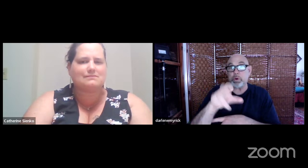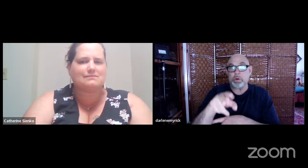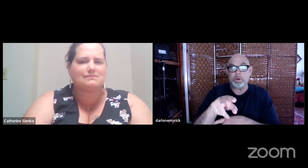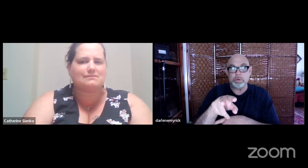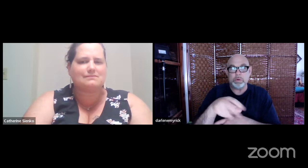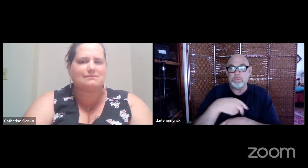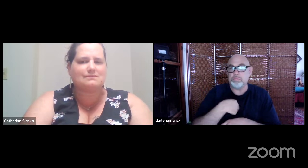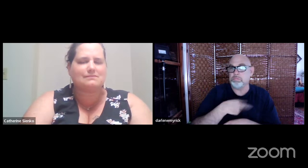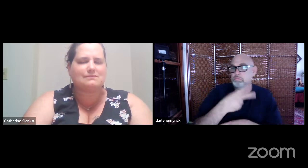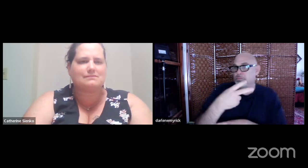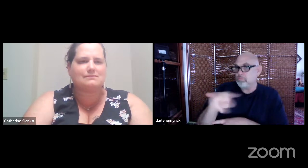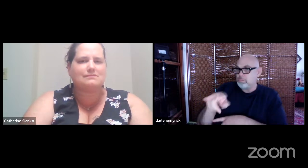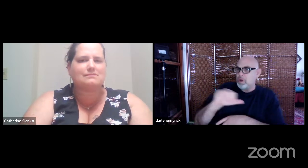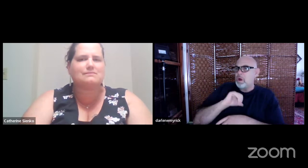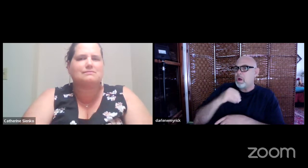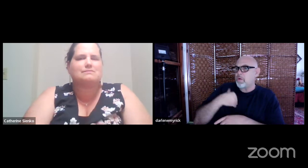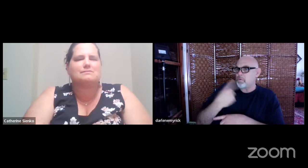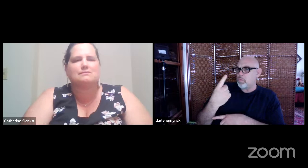And